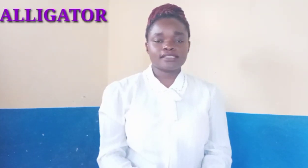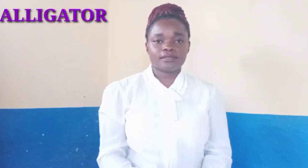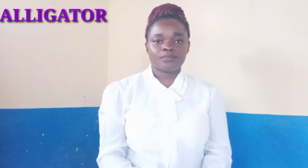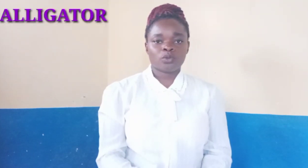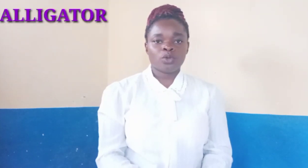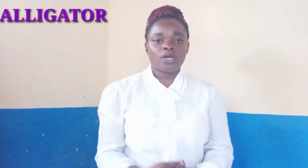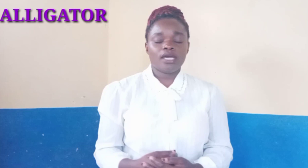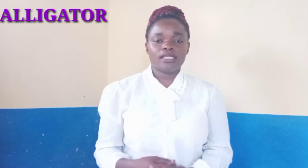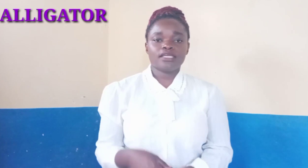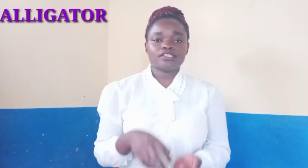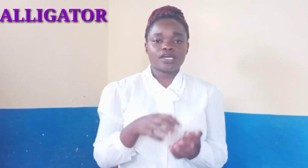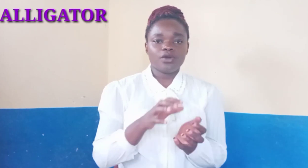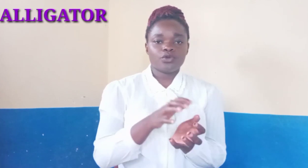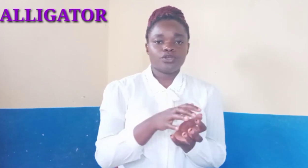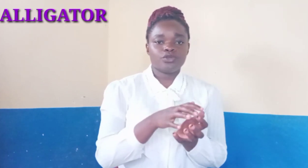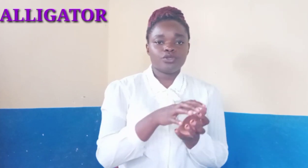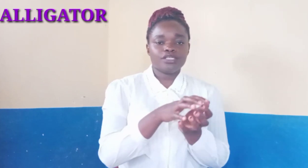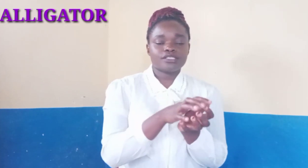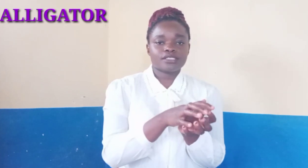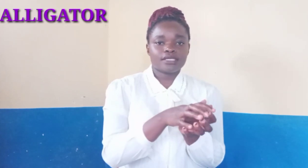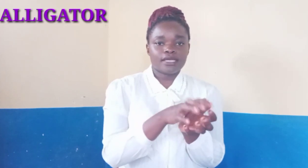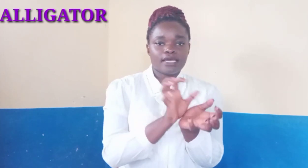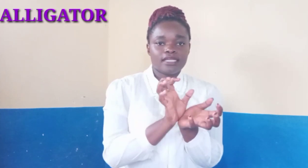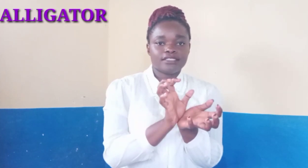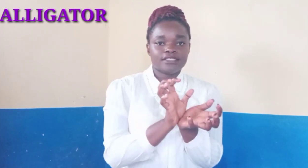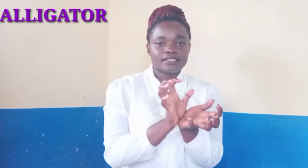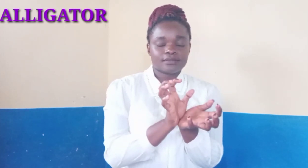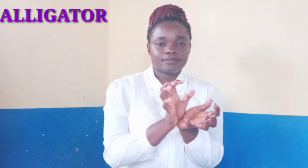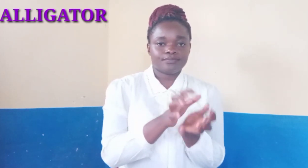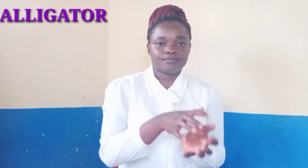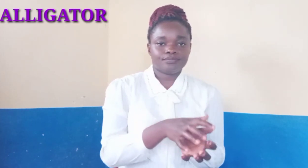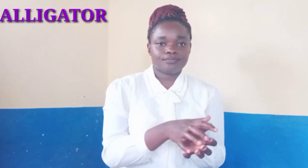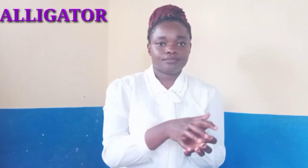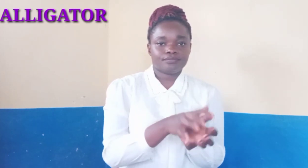Alligator. Alligator, you do it. Alligator.